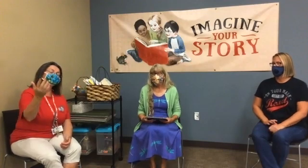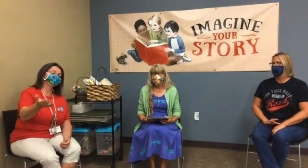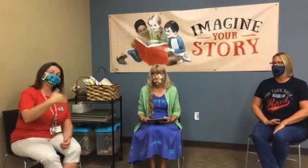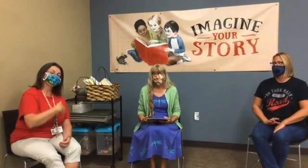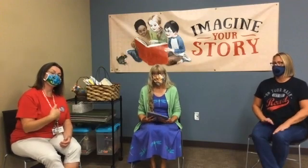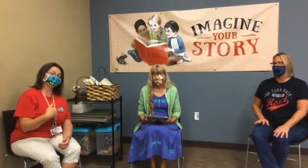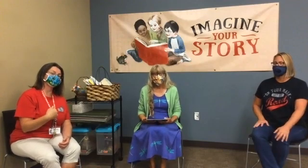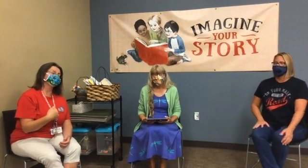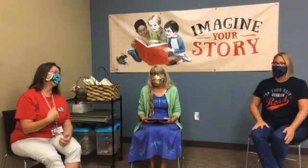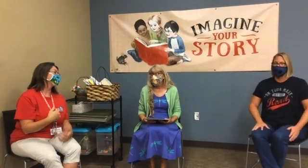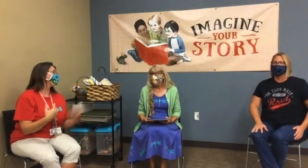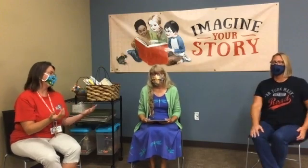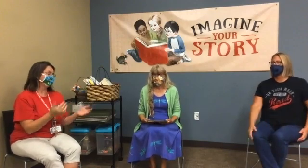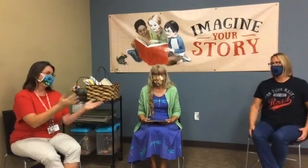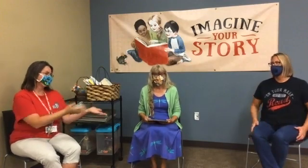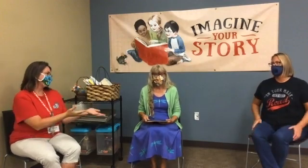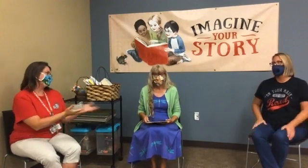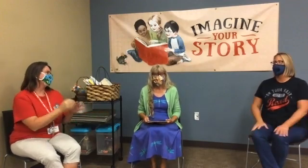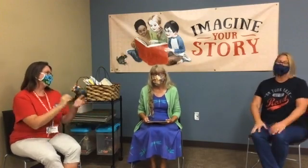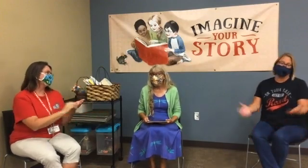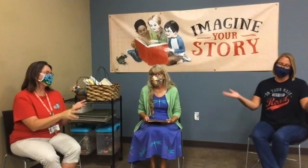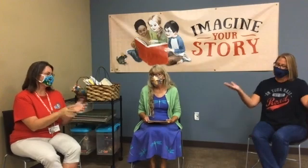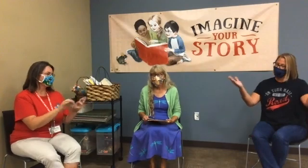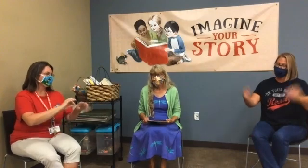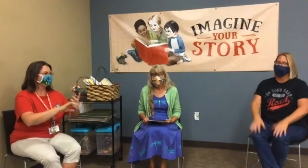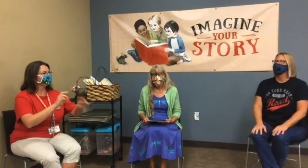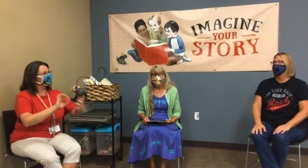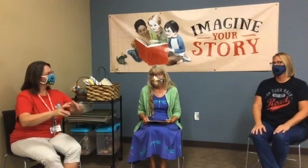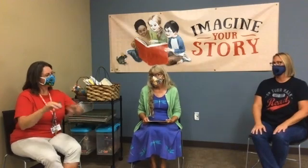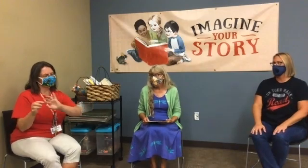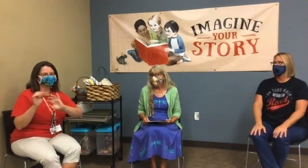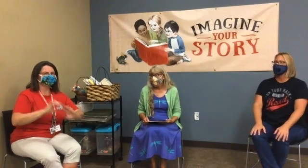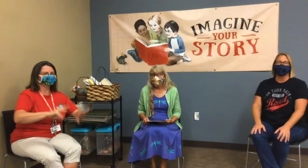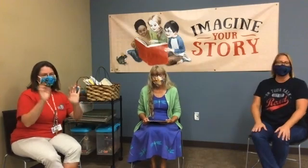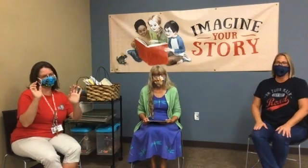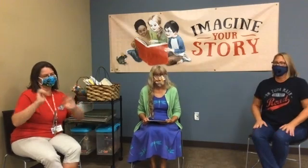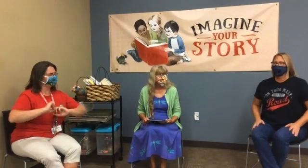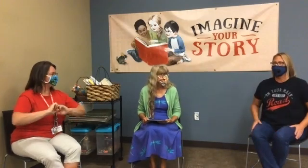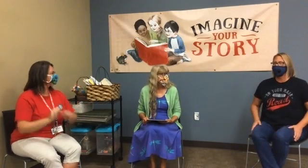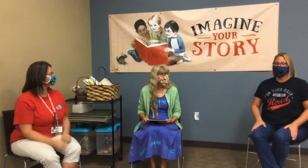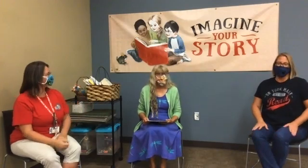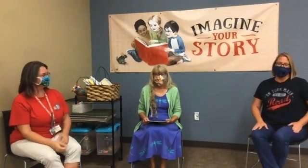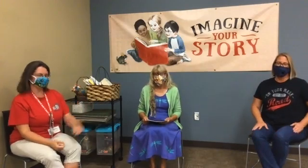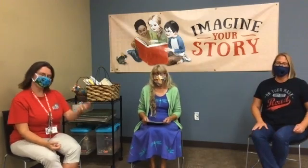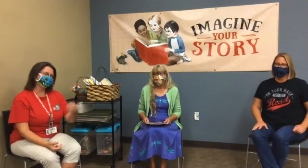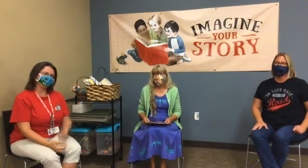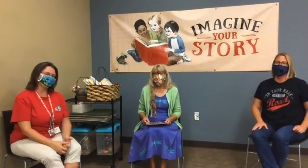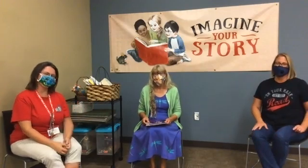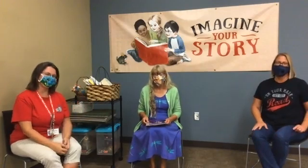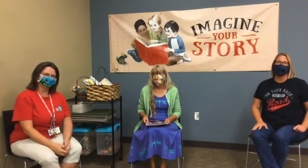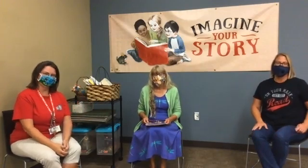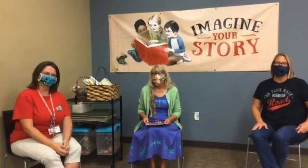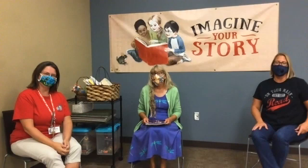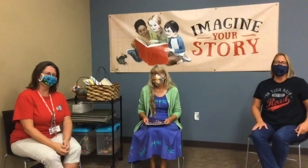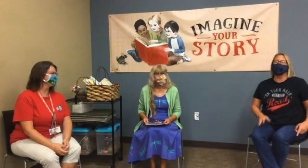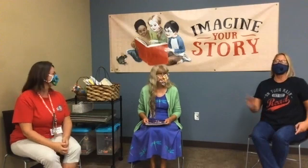Facebook, you can send us a Facebook message and say, Miss Katie, I would love to check out 15 books about horses today. Yep. And we can find them for